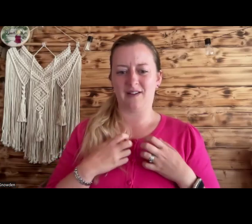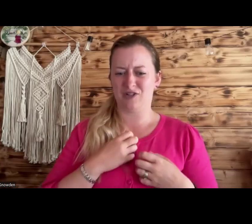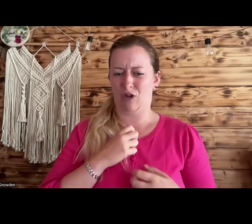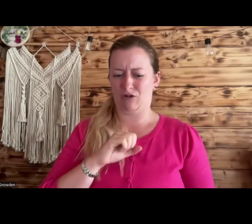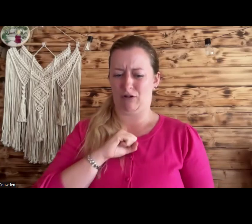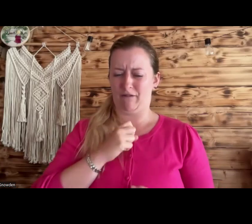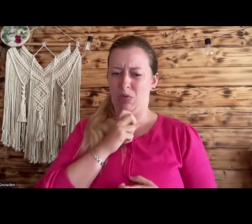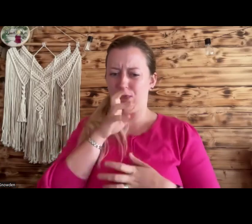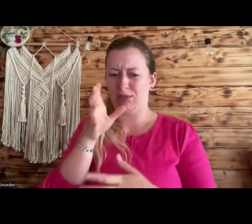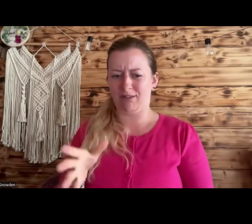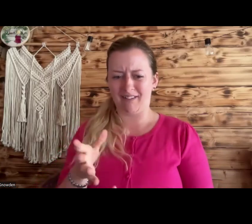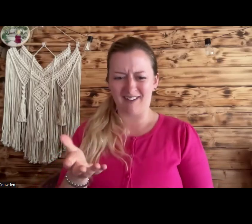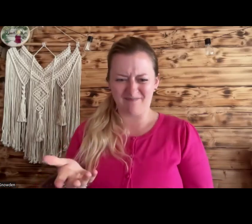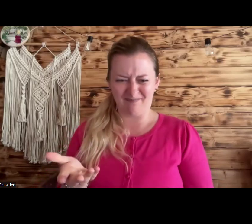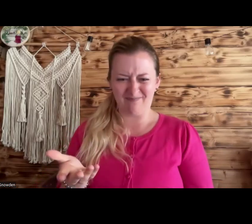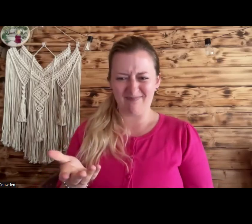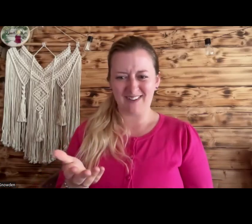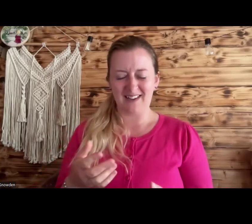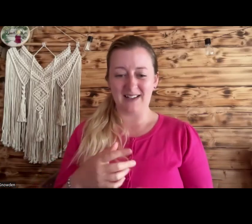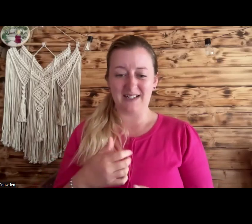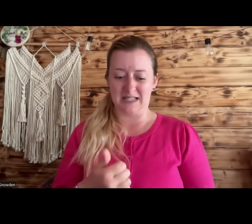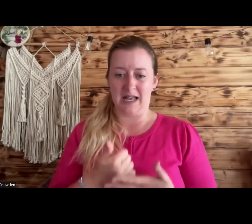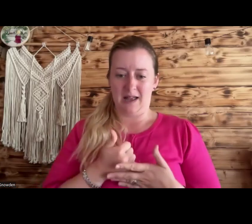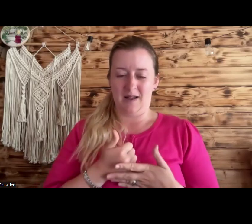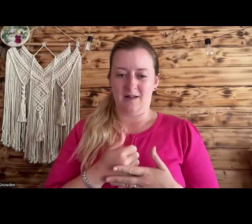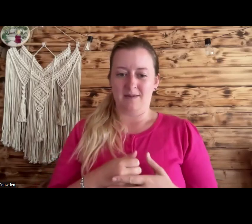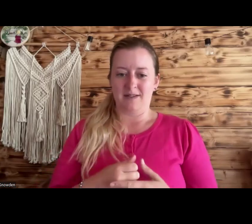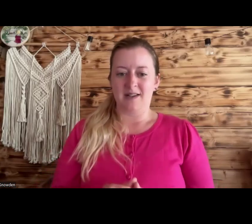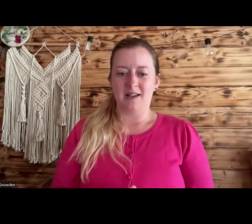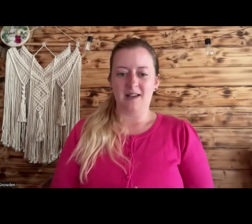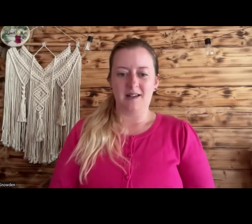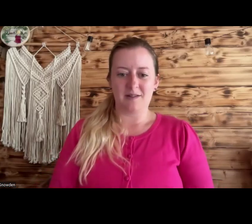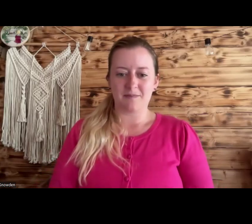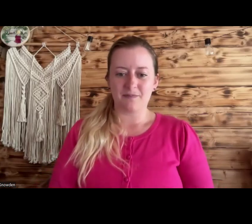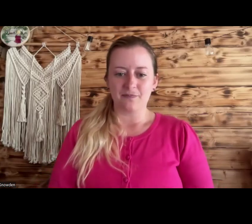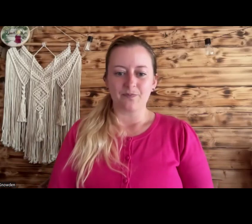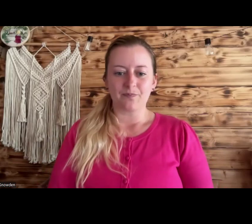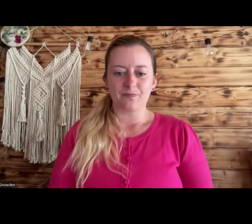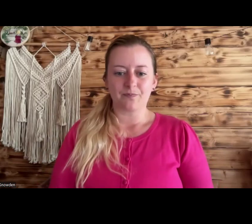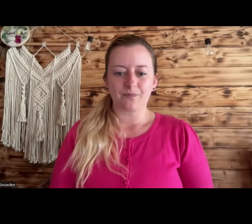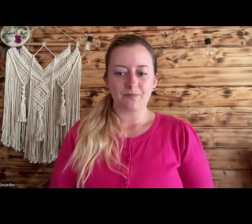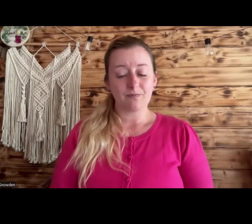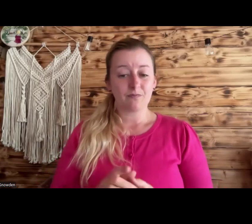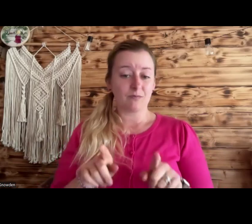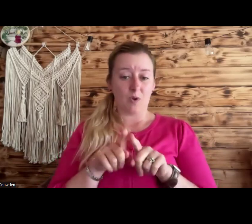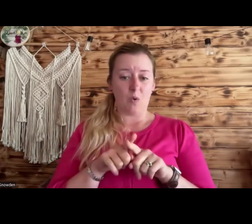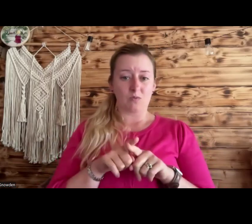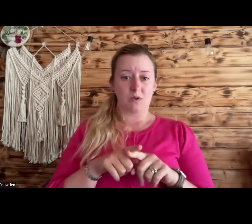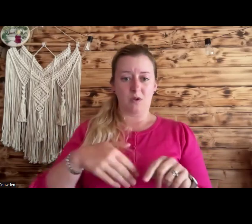through the winter. But also digestive wise, it can help with